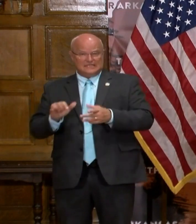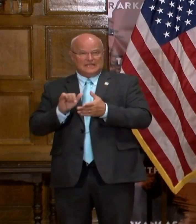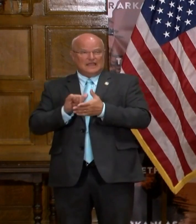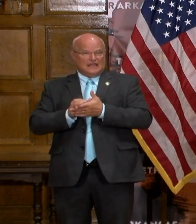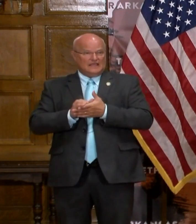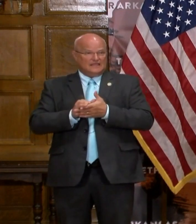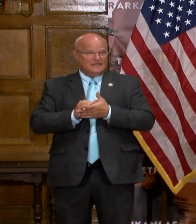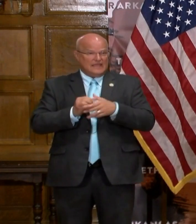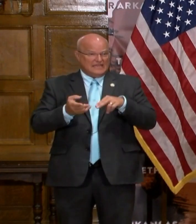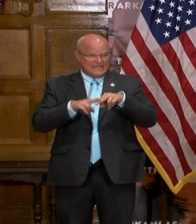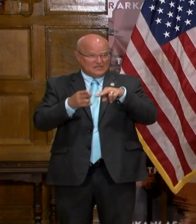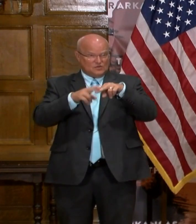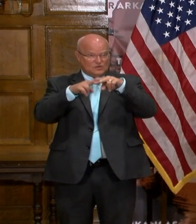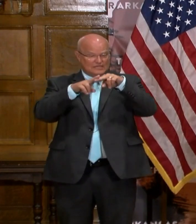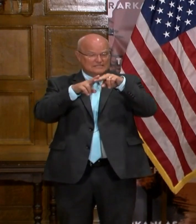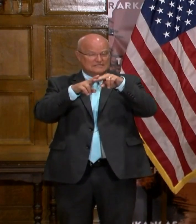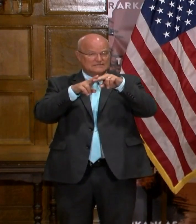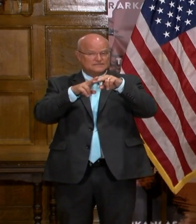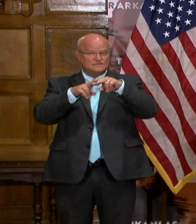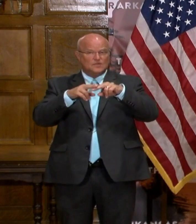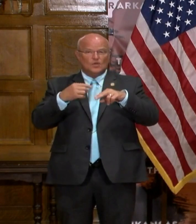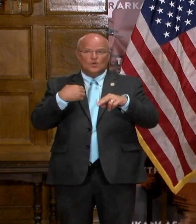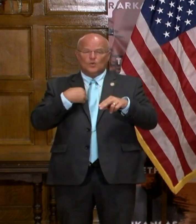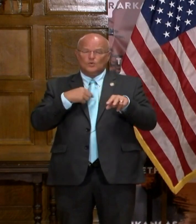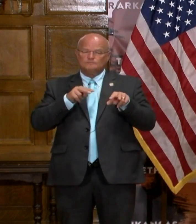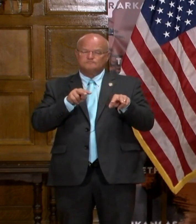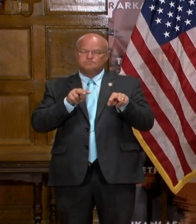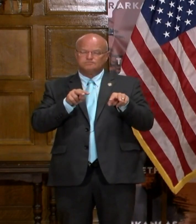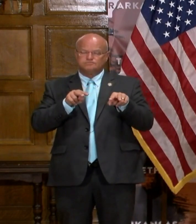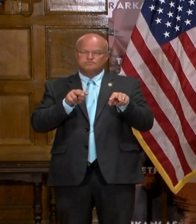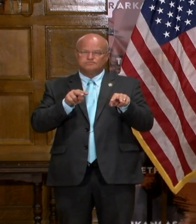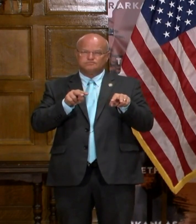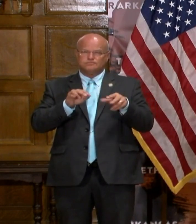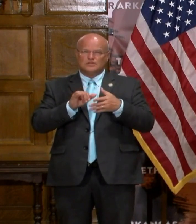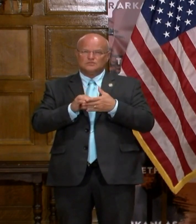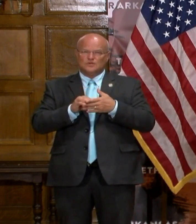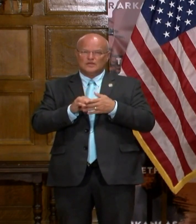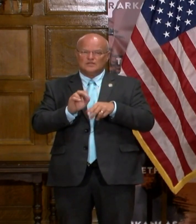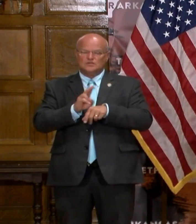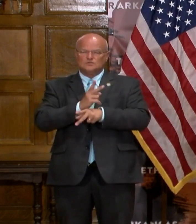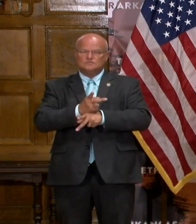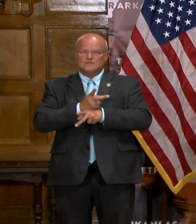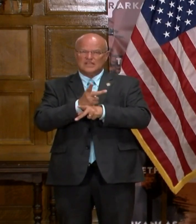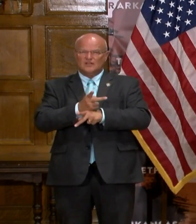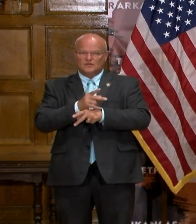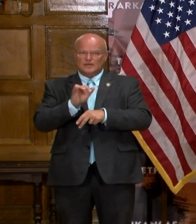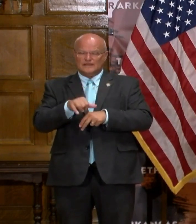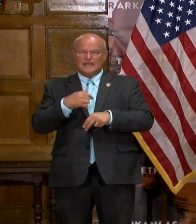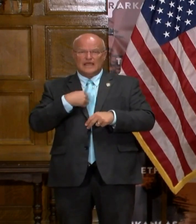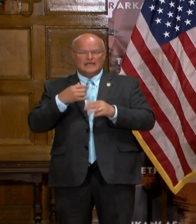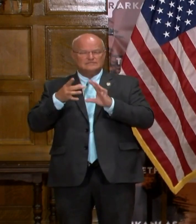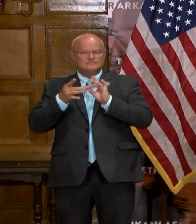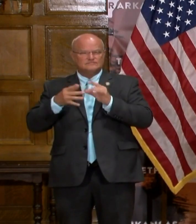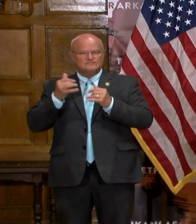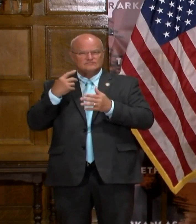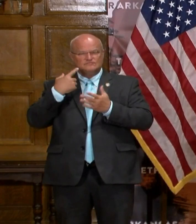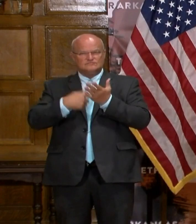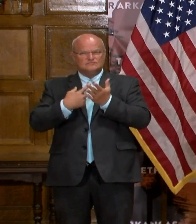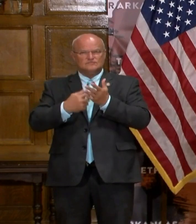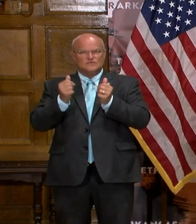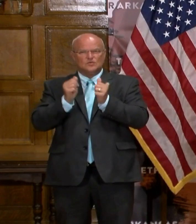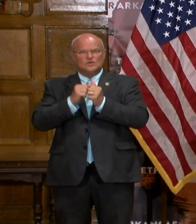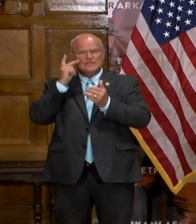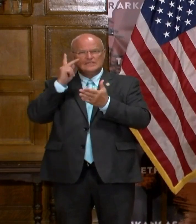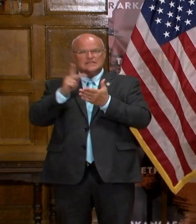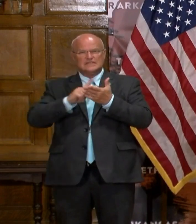have increased. We're on guard about that, and we're trying to exercise the precautions. I had a conversation yesterday